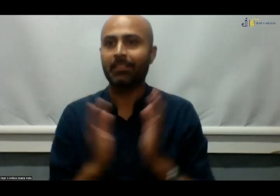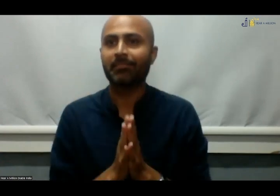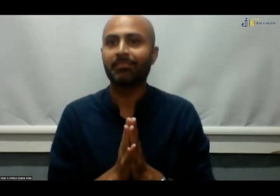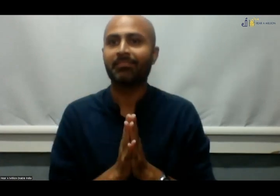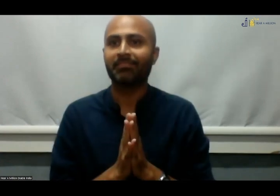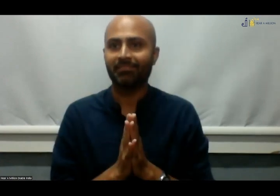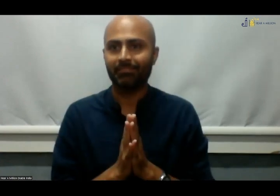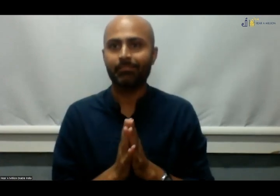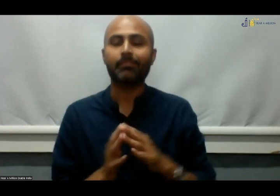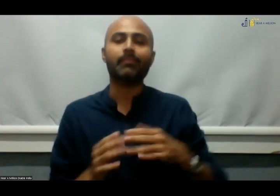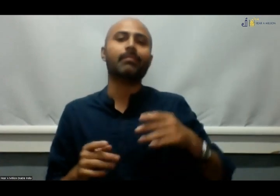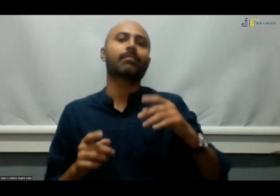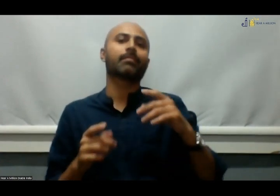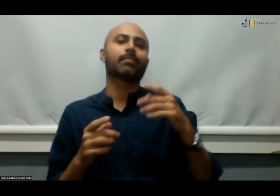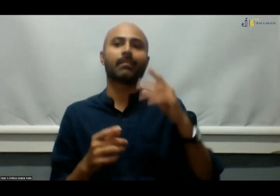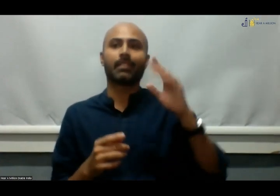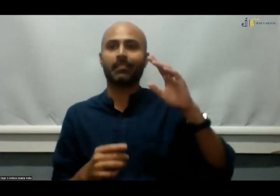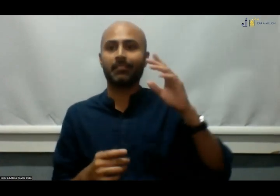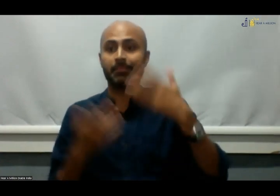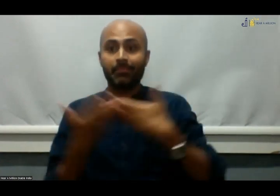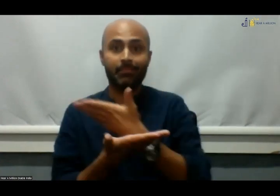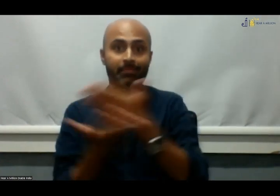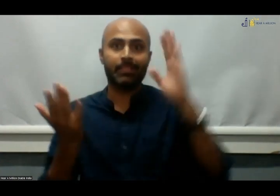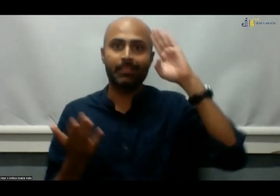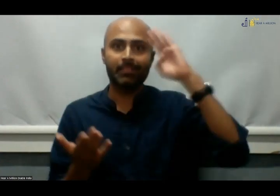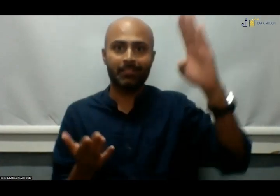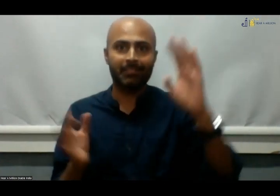Okay. Thank you everyone. Thank you.